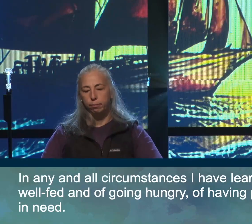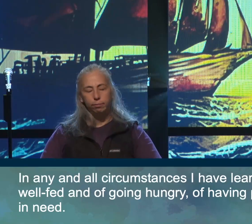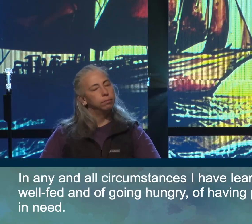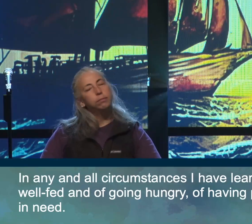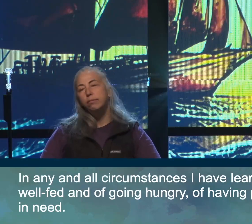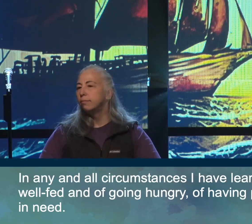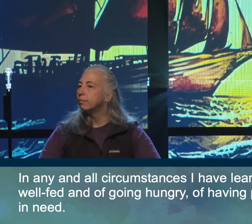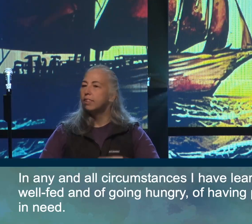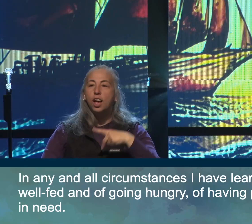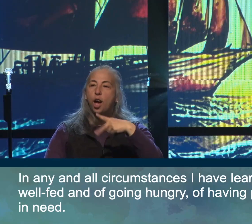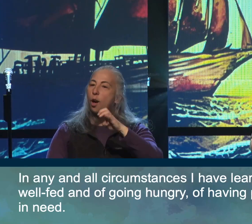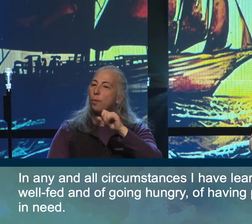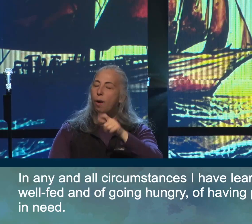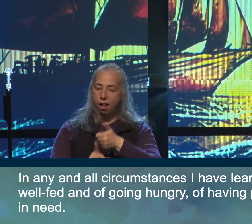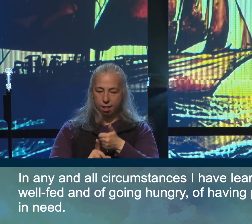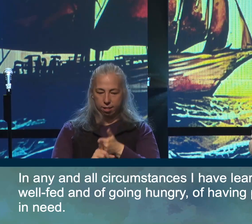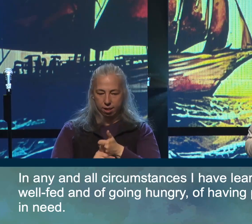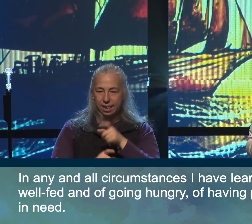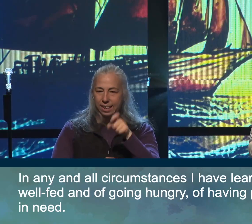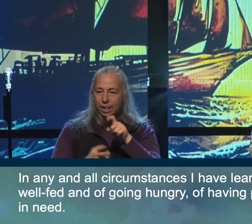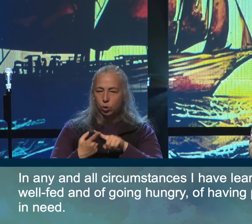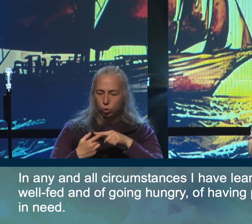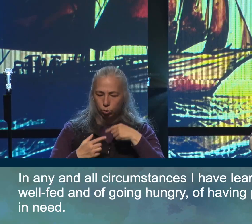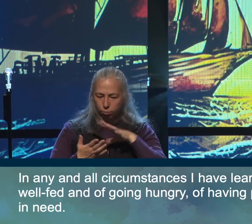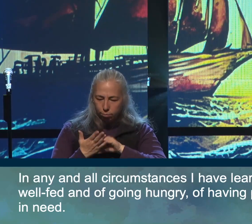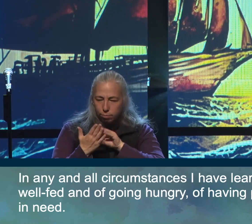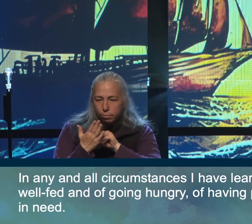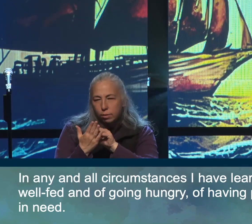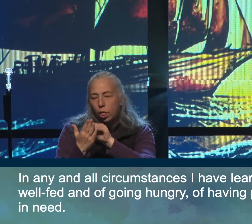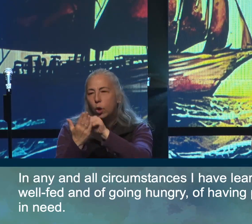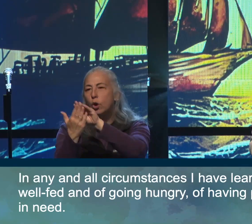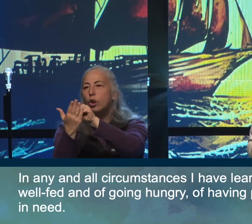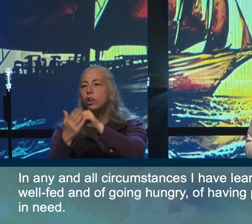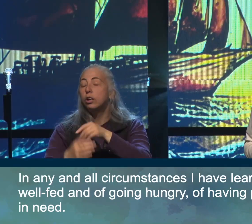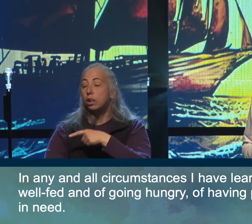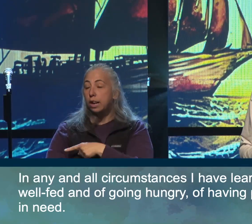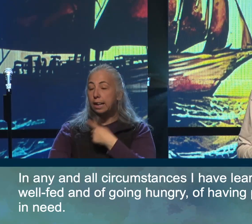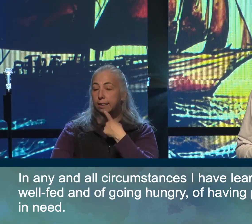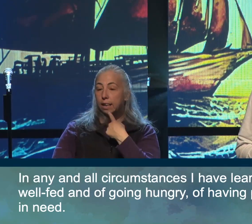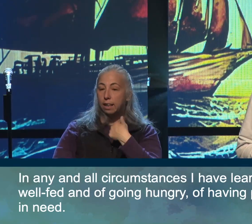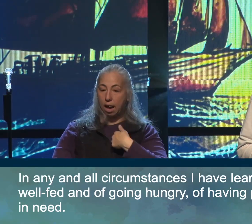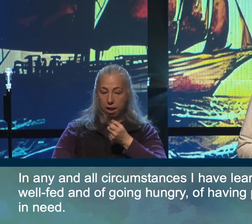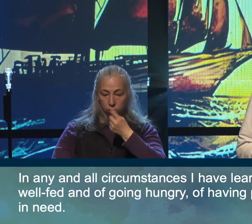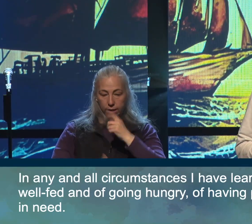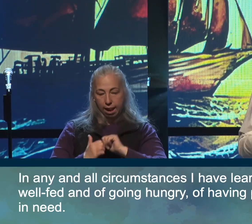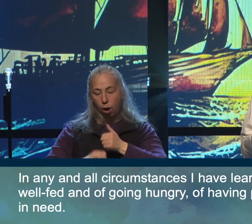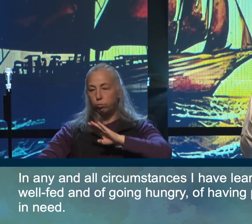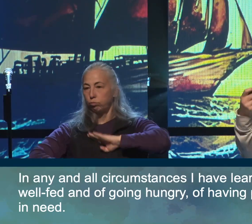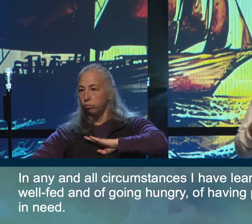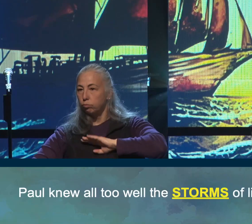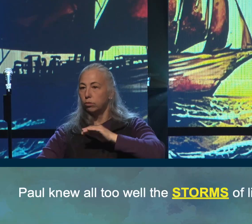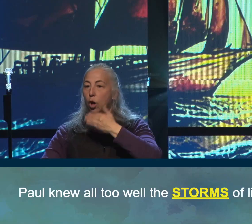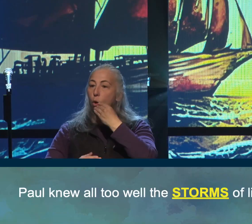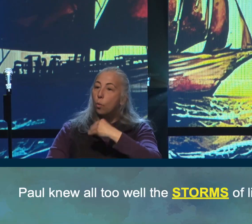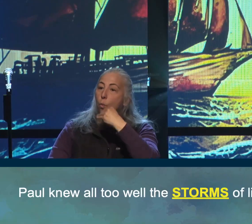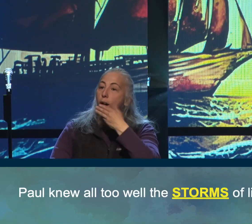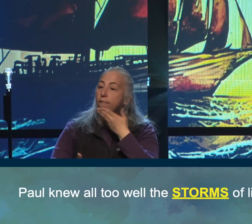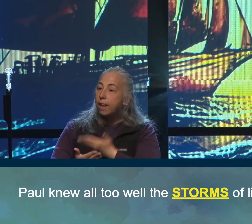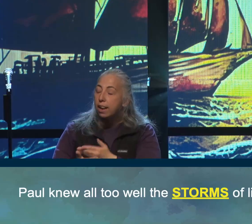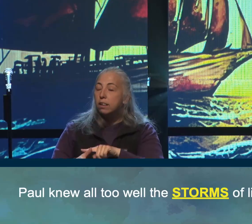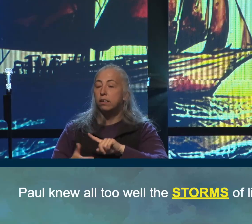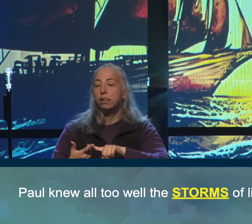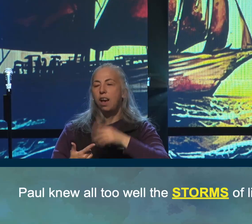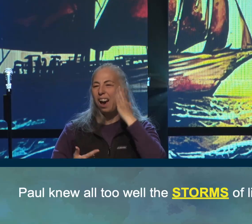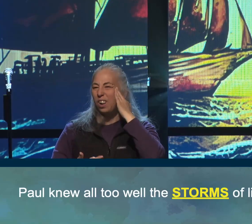things. And he said, I've learned the secret of being well-fed and of going hungry, of having plenty and being in need. And Paul knew all too well